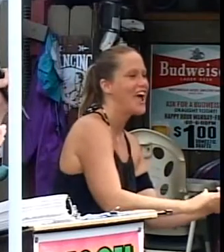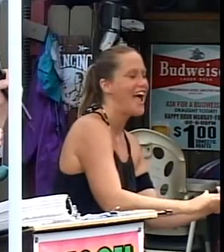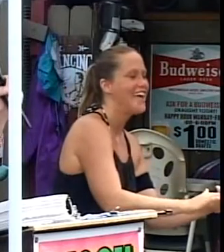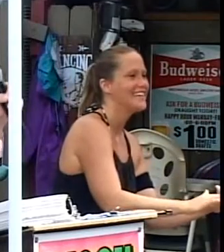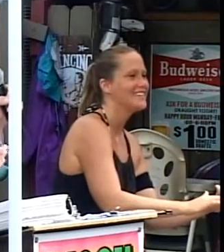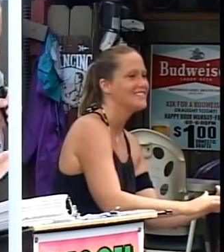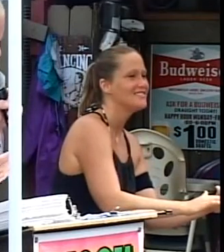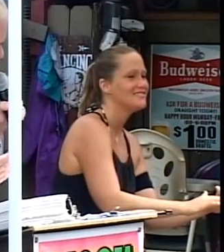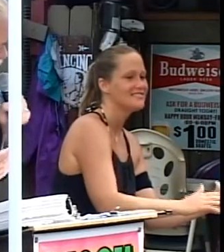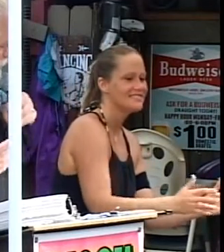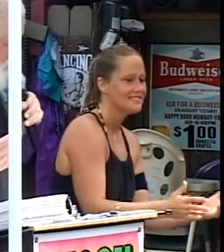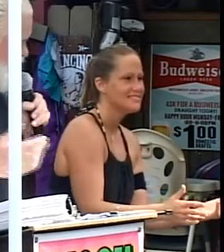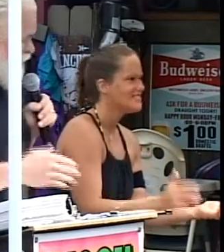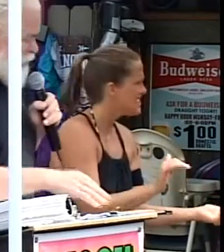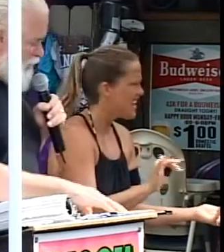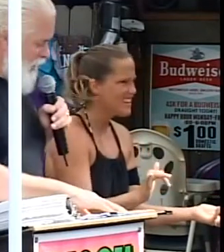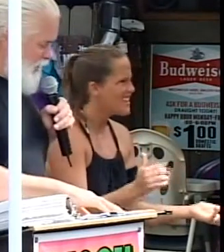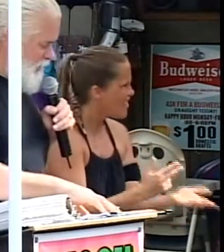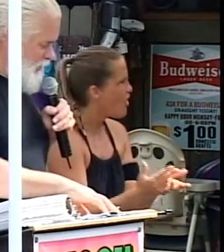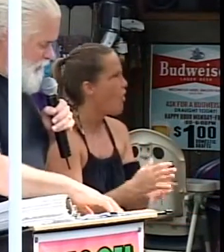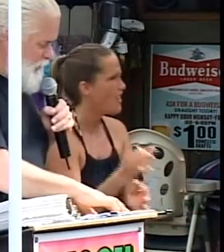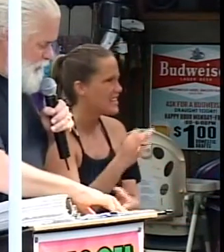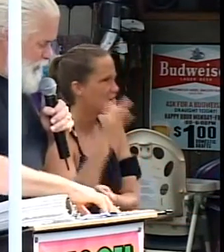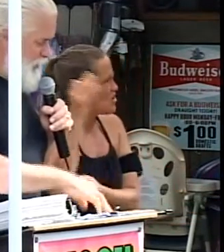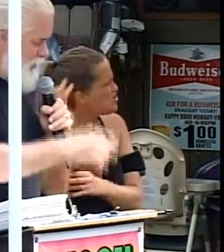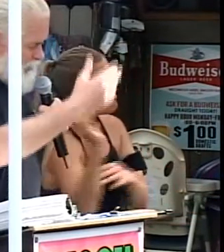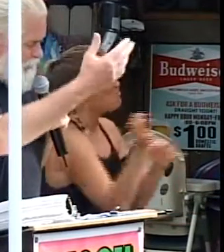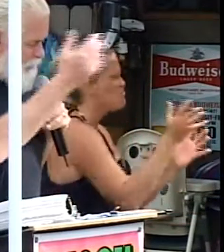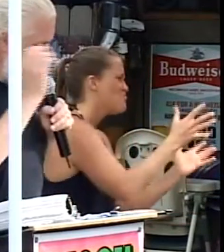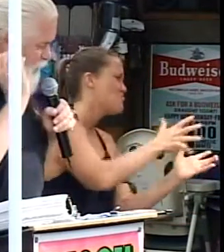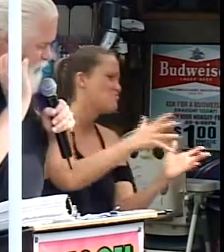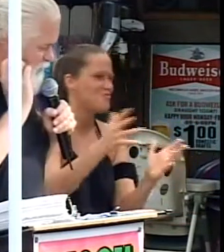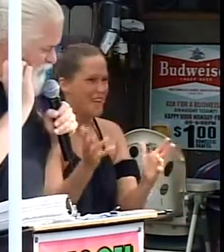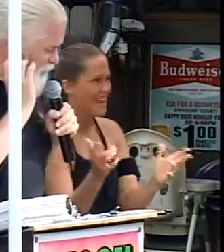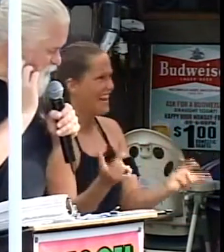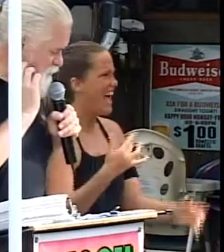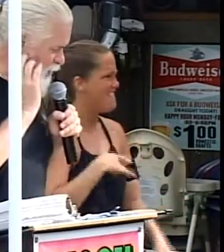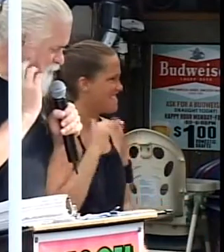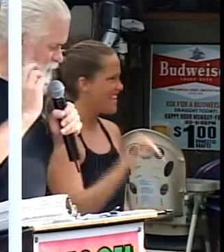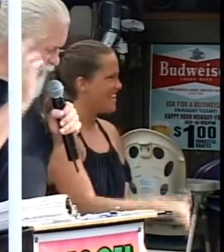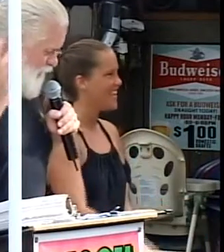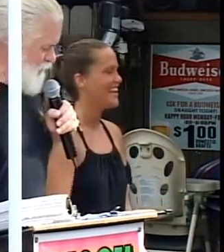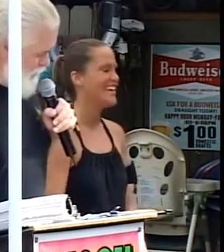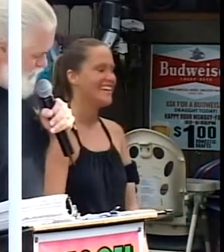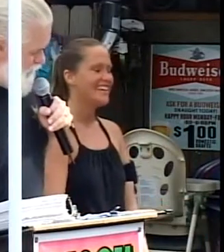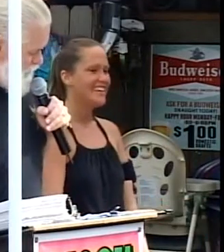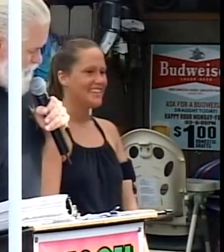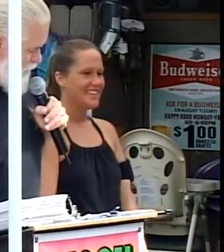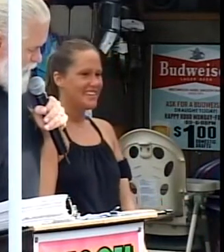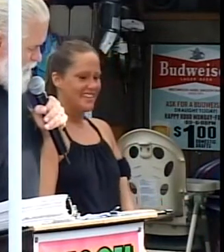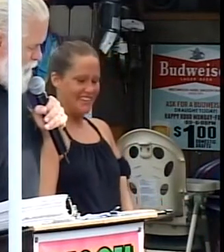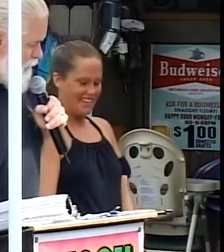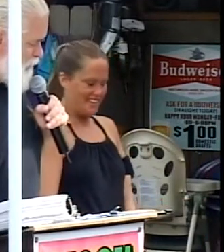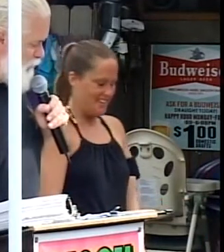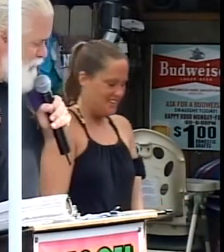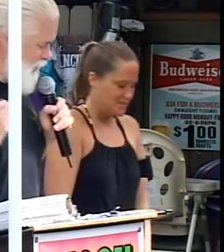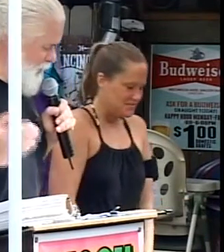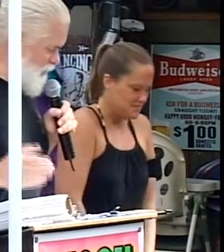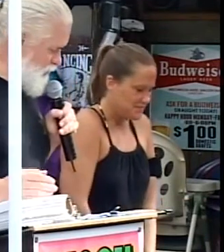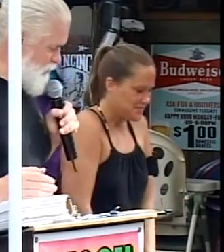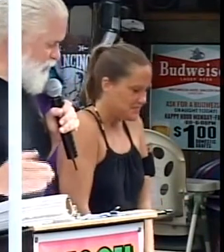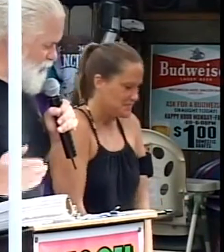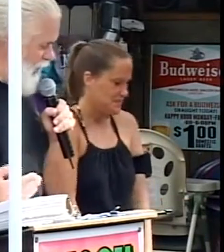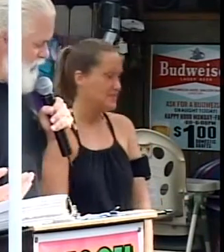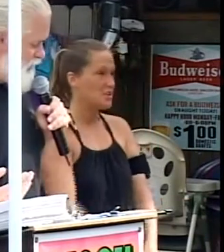under. And what it creates, he said, there's a flame rested on each apostle's head. I'm going to fill in some blanks. People from